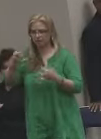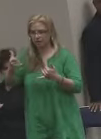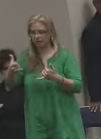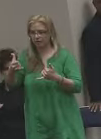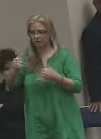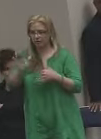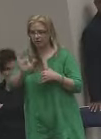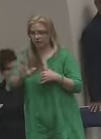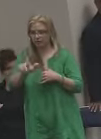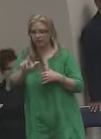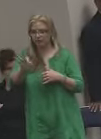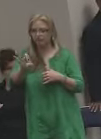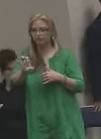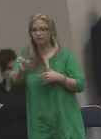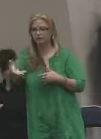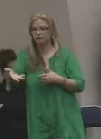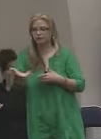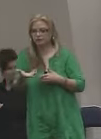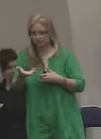question everything that's given to you.